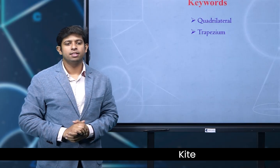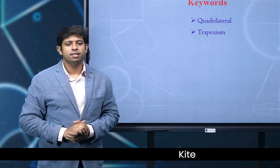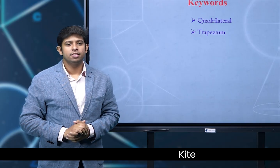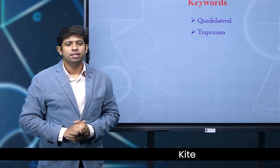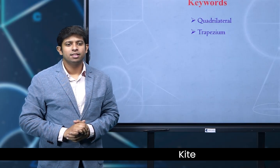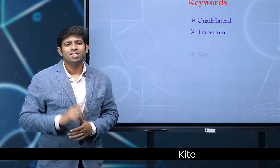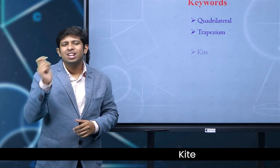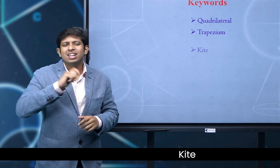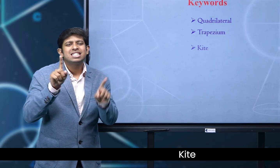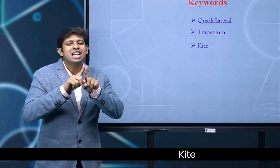kite,